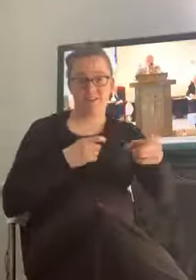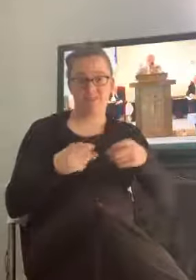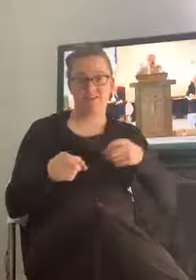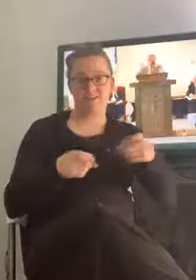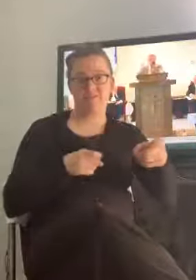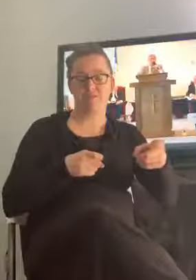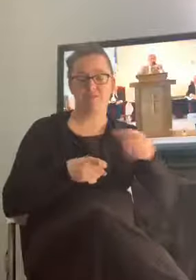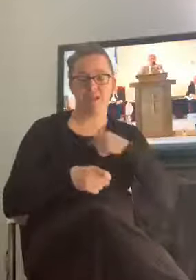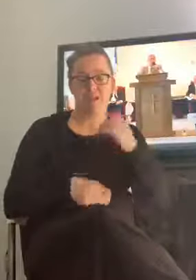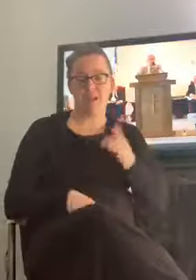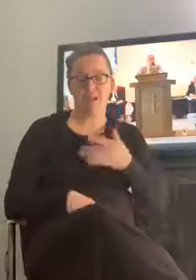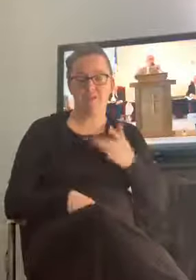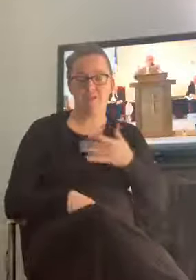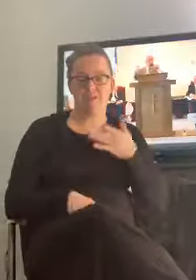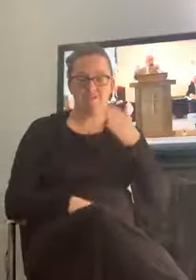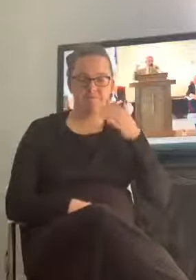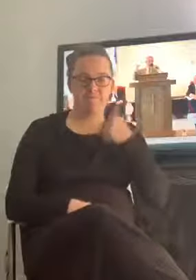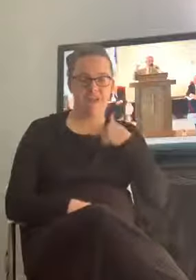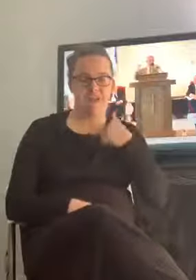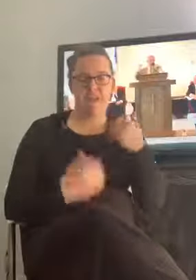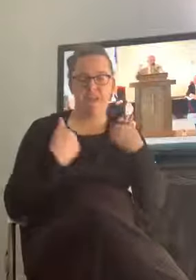I feel I got better judgment.